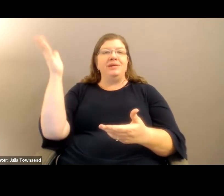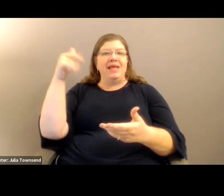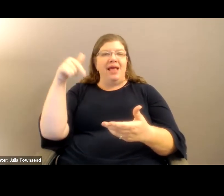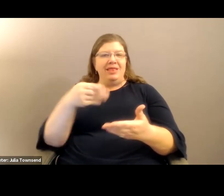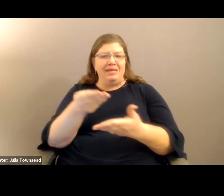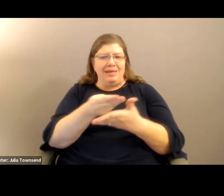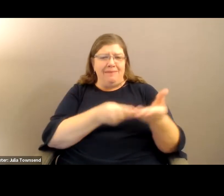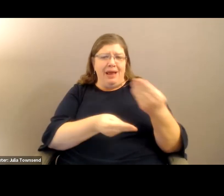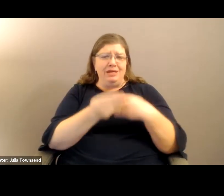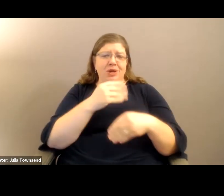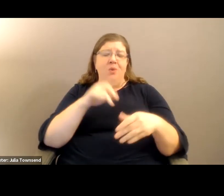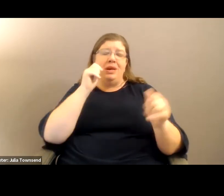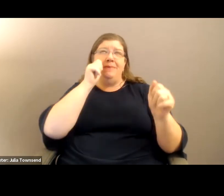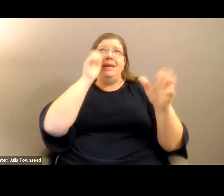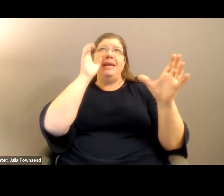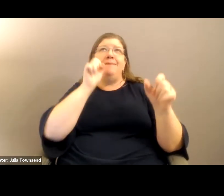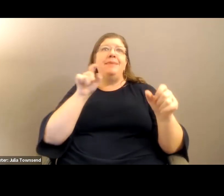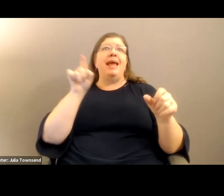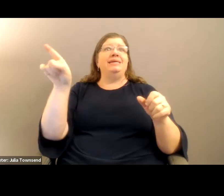it would have been amazing.